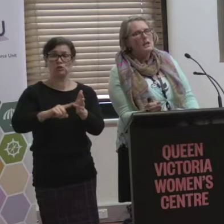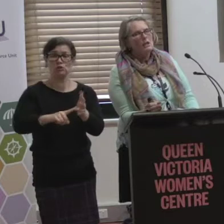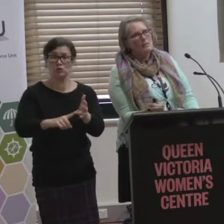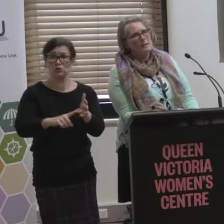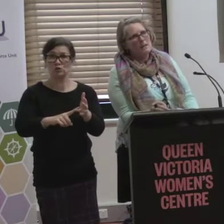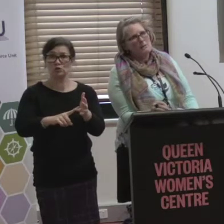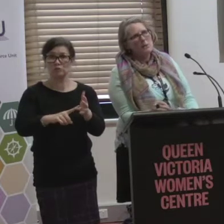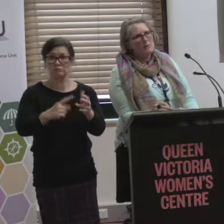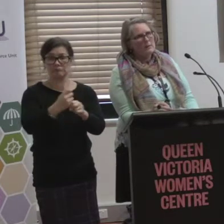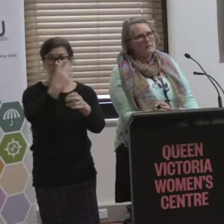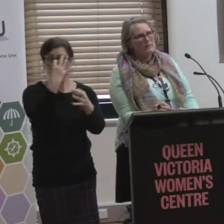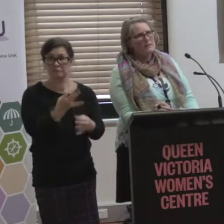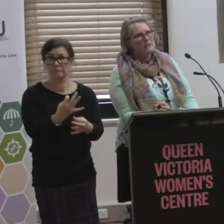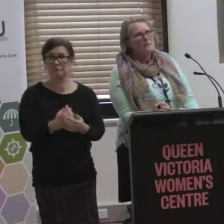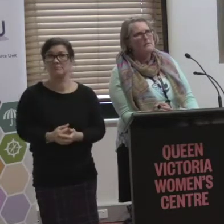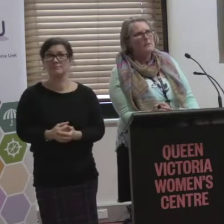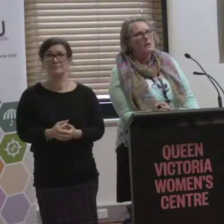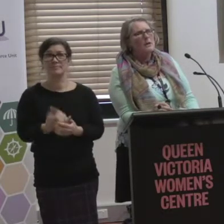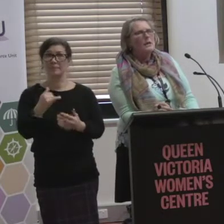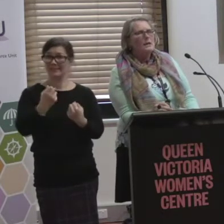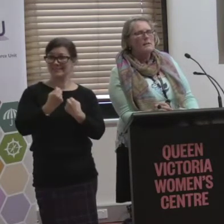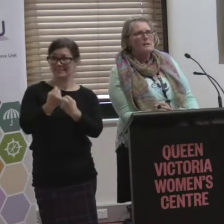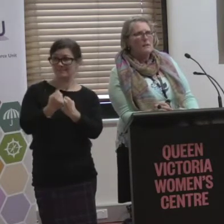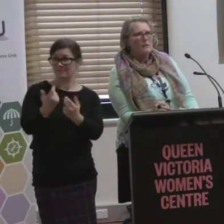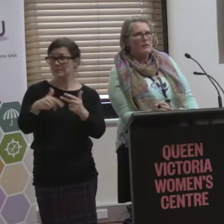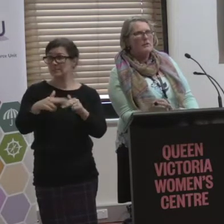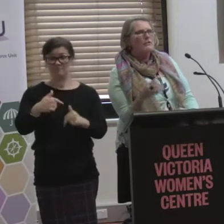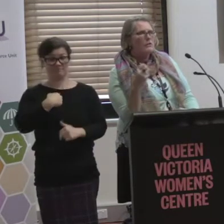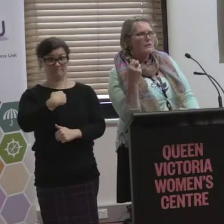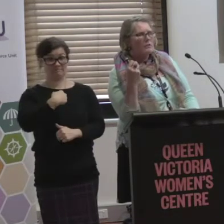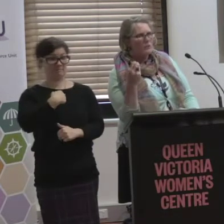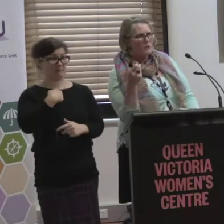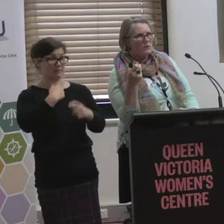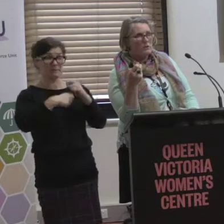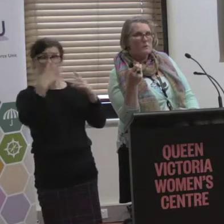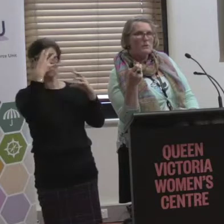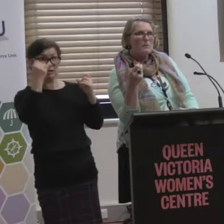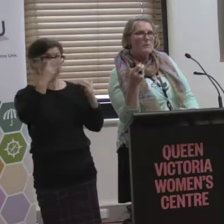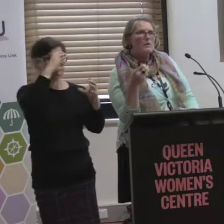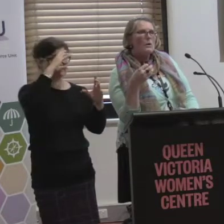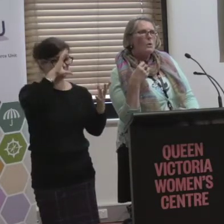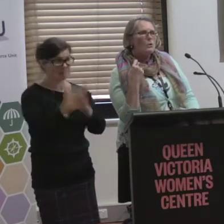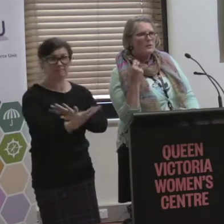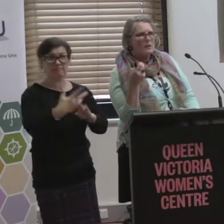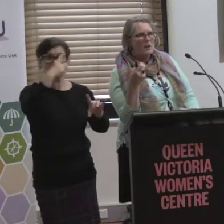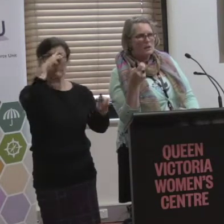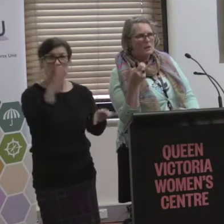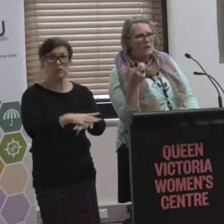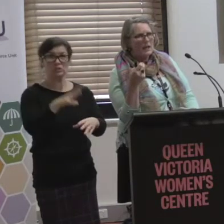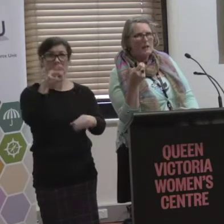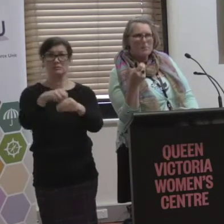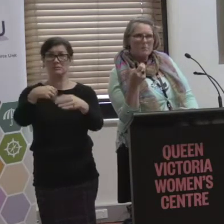again, it could be an appointment that's assistive if someone gets very distressed or confused in appointments, or doesn't